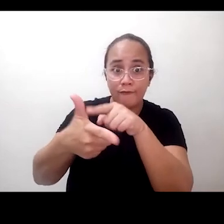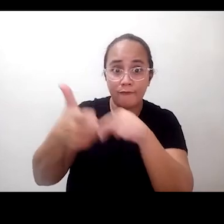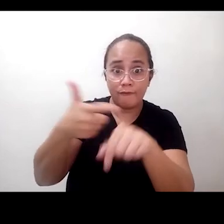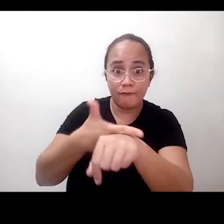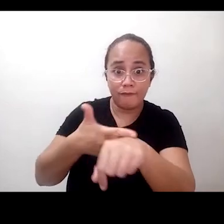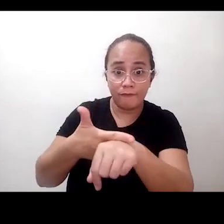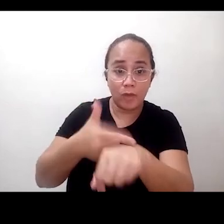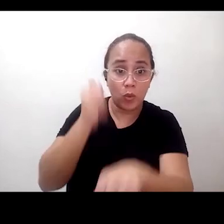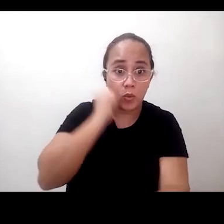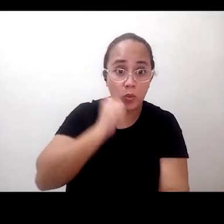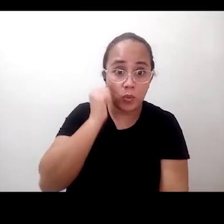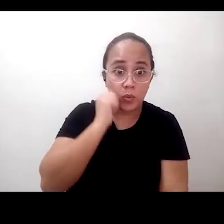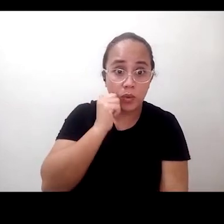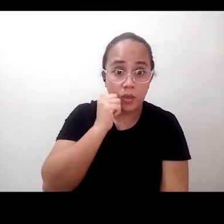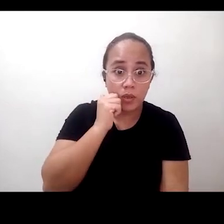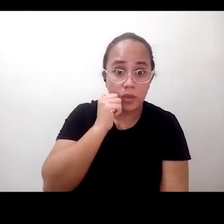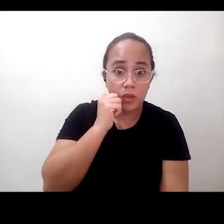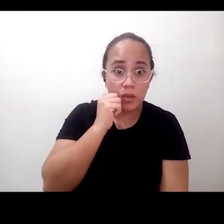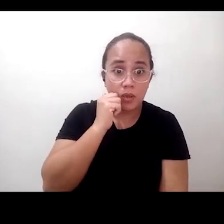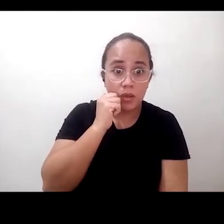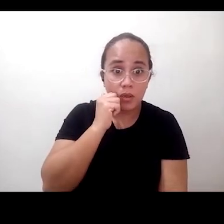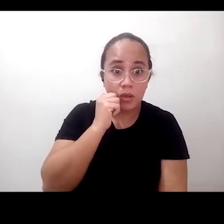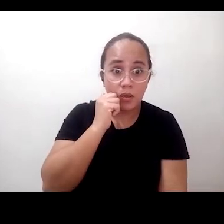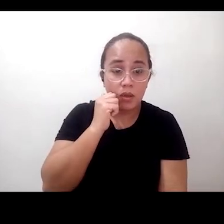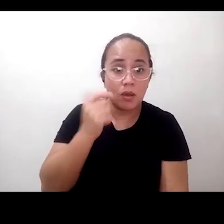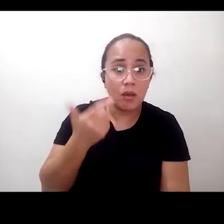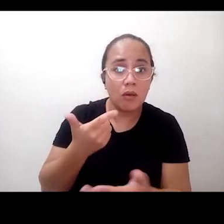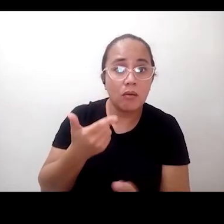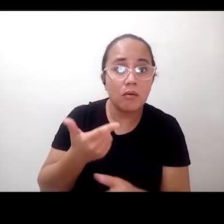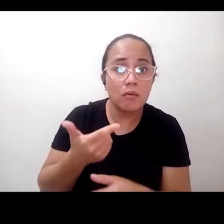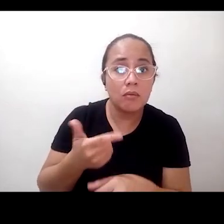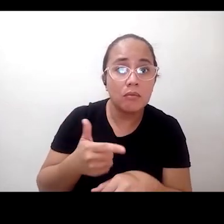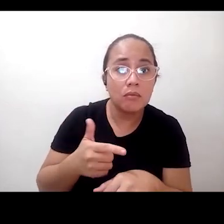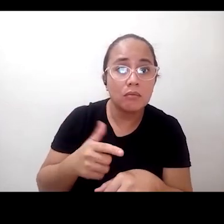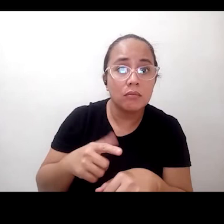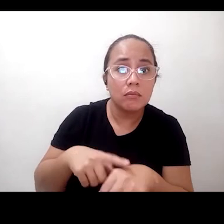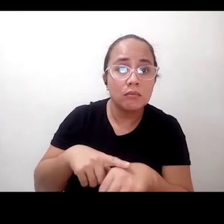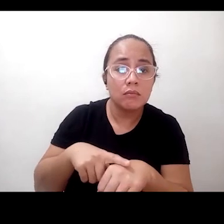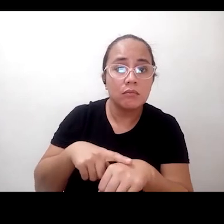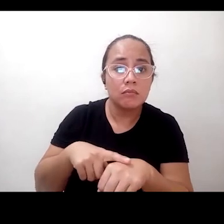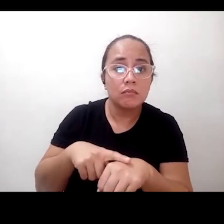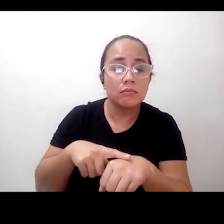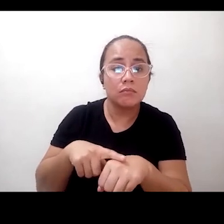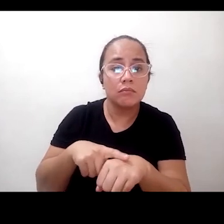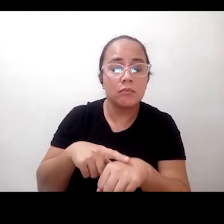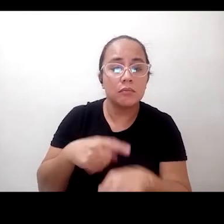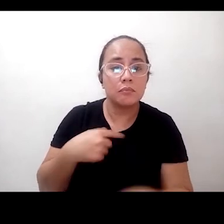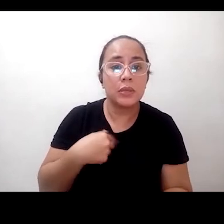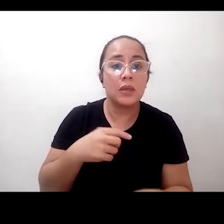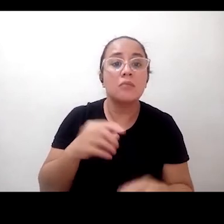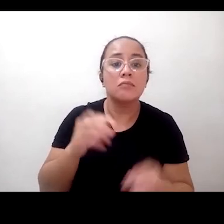Okay, not the thumb extended on the palm down. Okay, so yeah, I would put two signs.